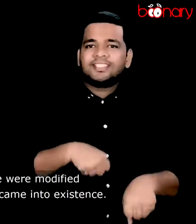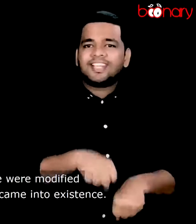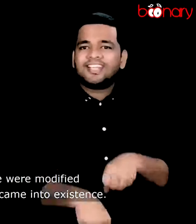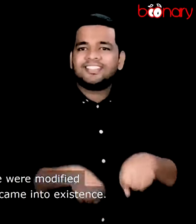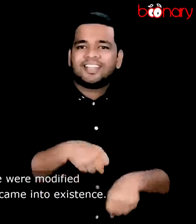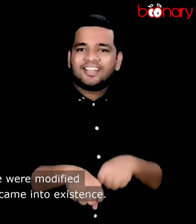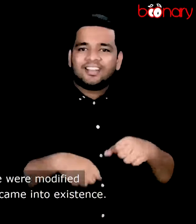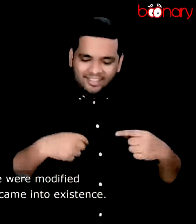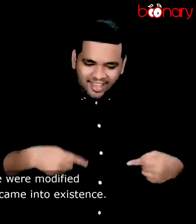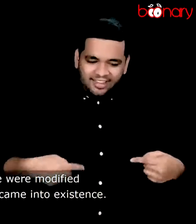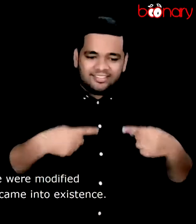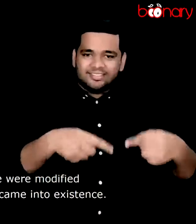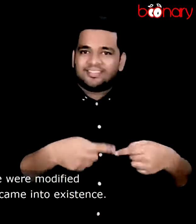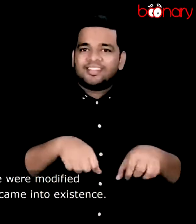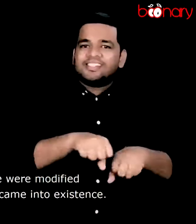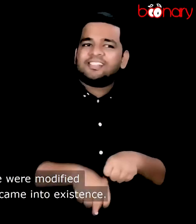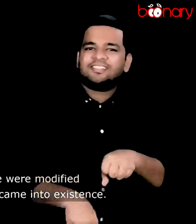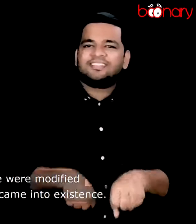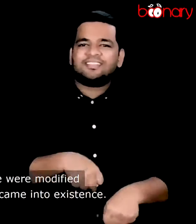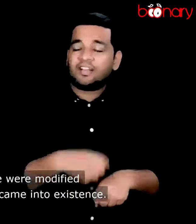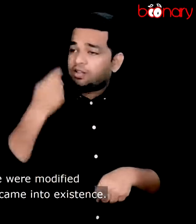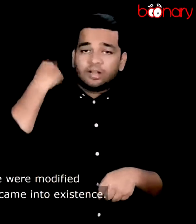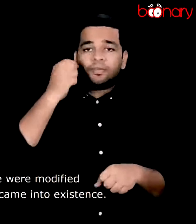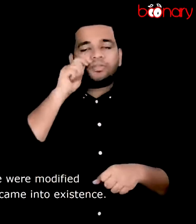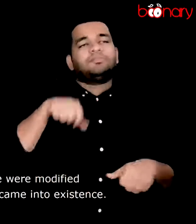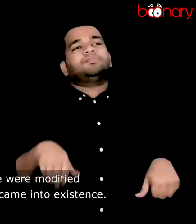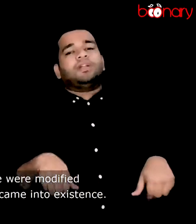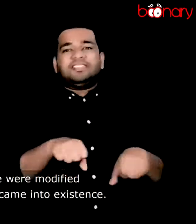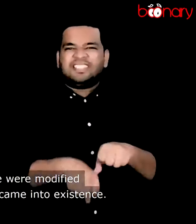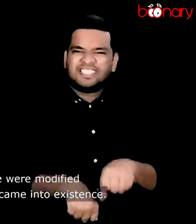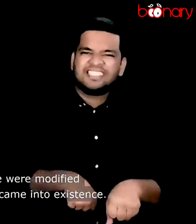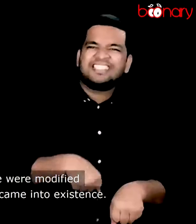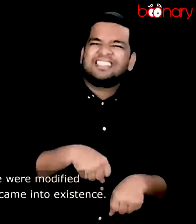and cycle rickshaws came into existence.